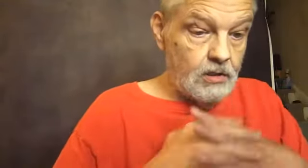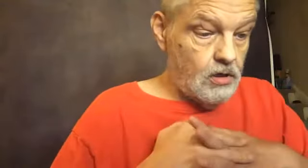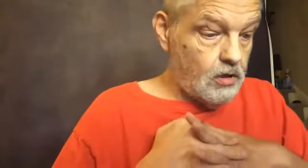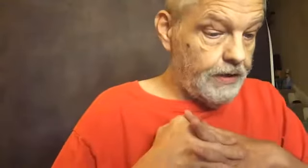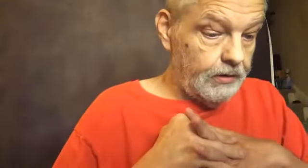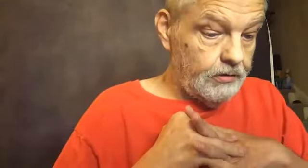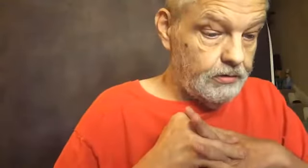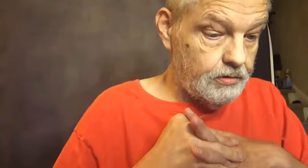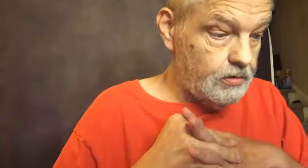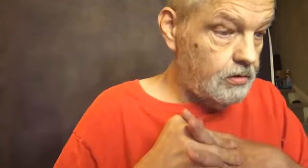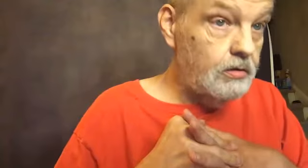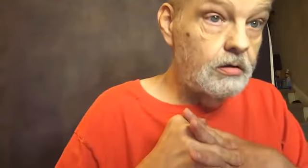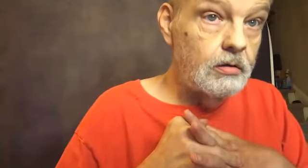All right.